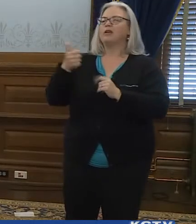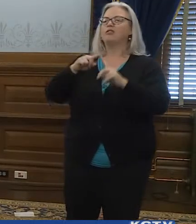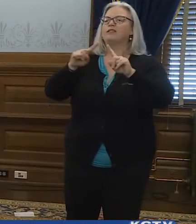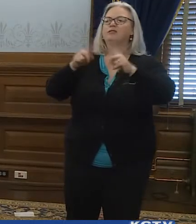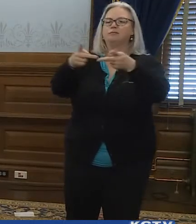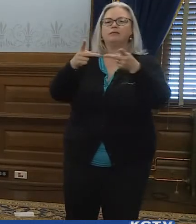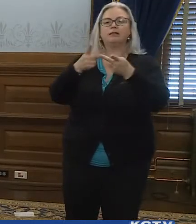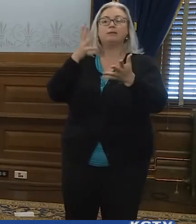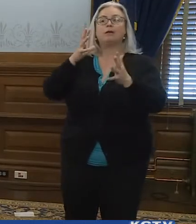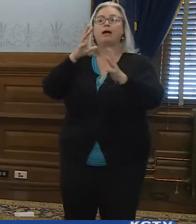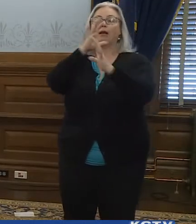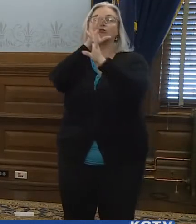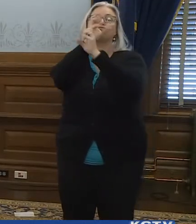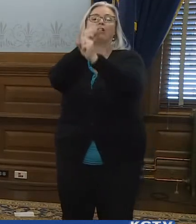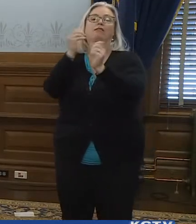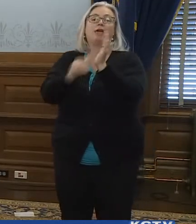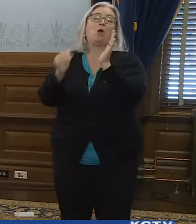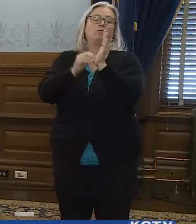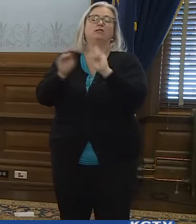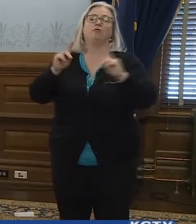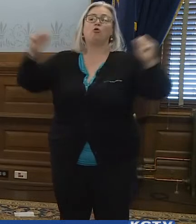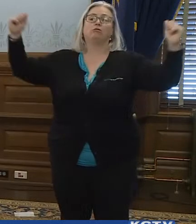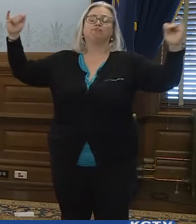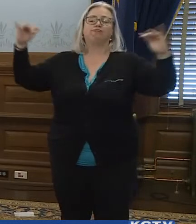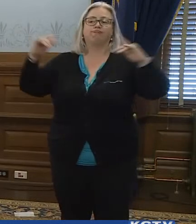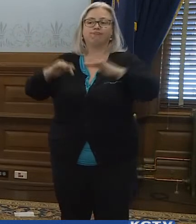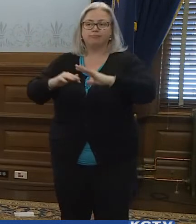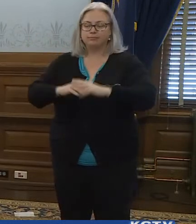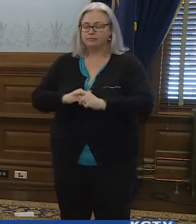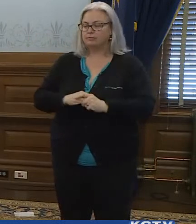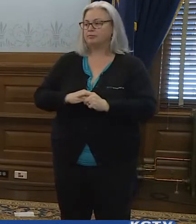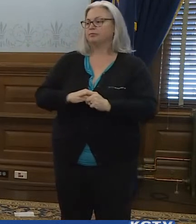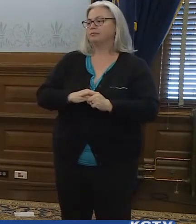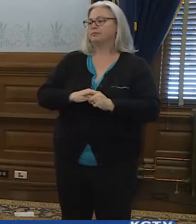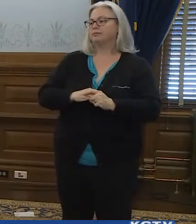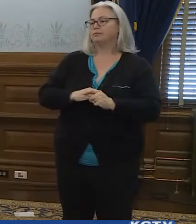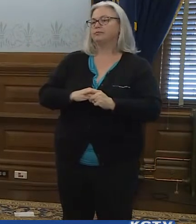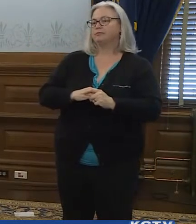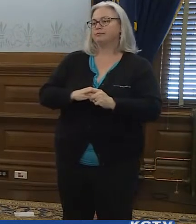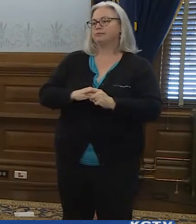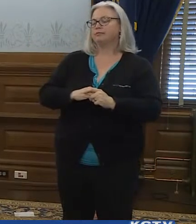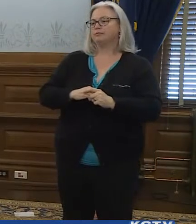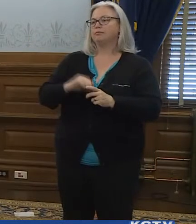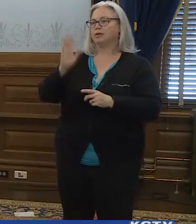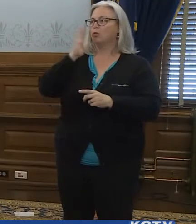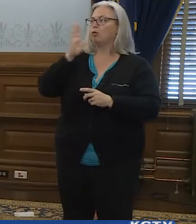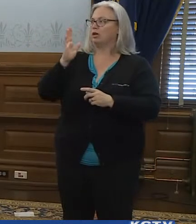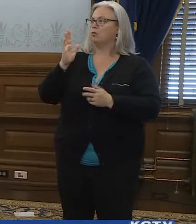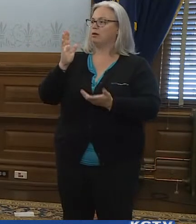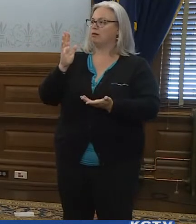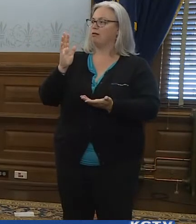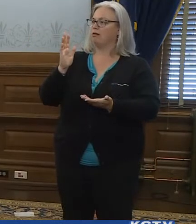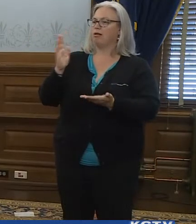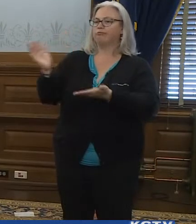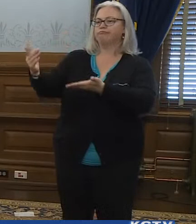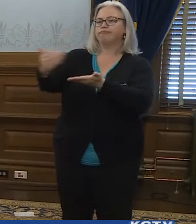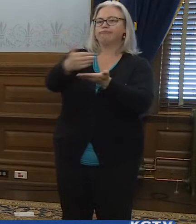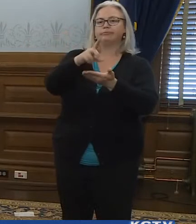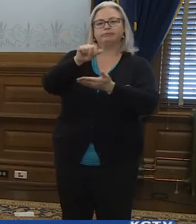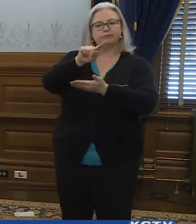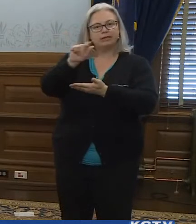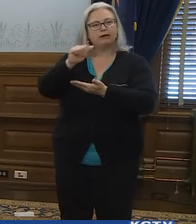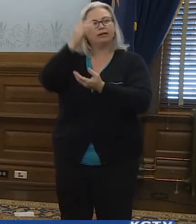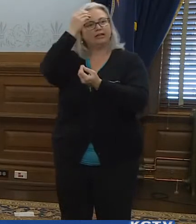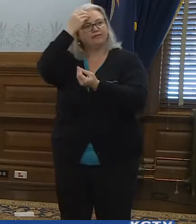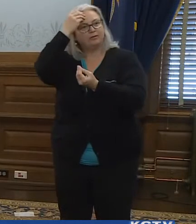venues that might attract thousands of folks. And we will be gathering data